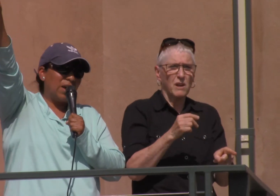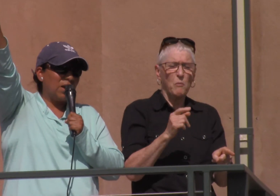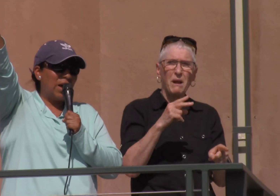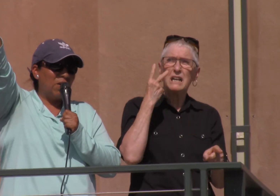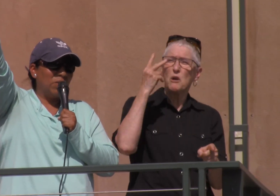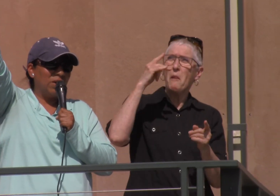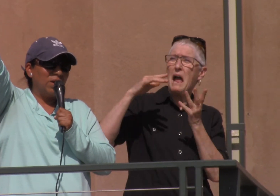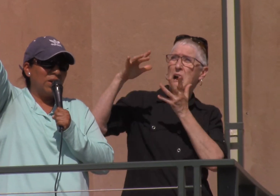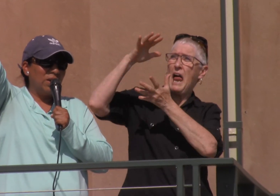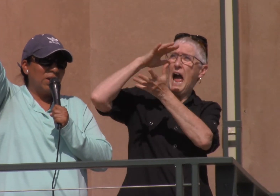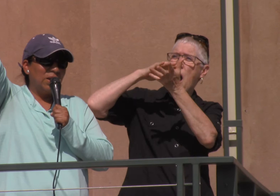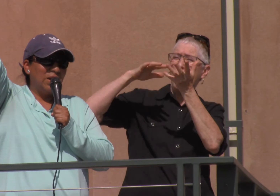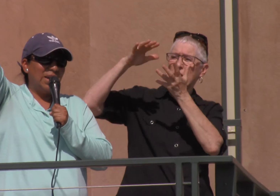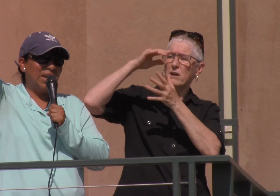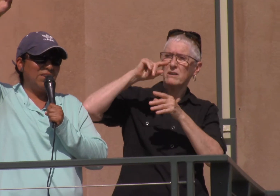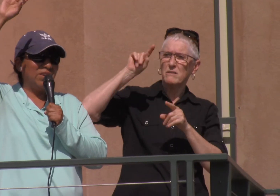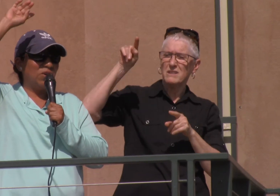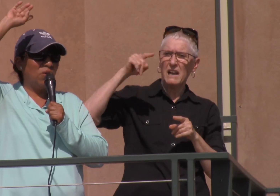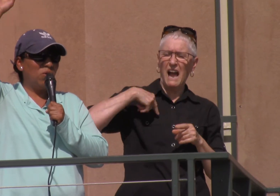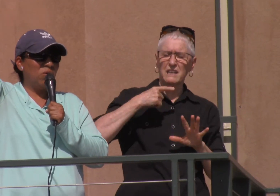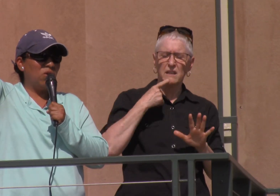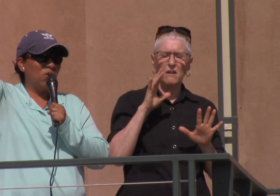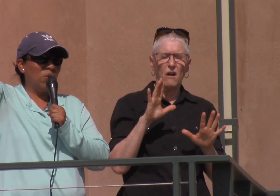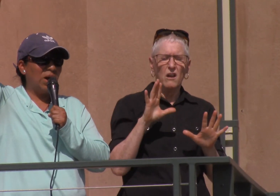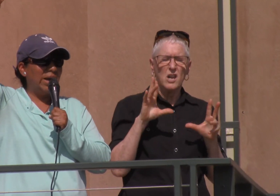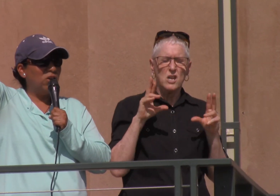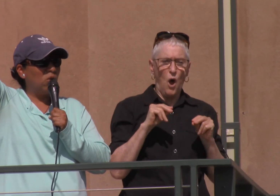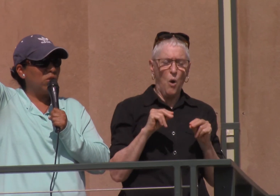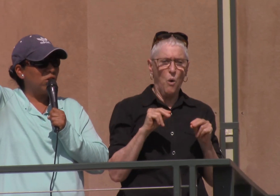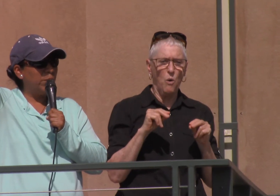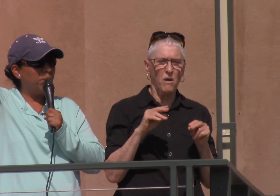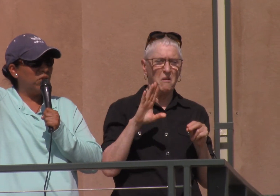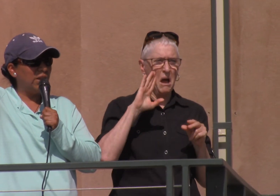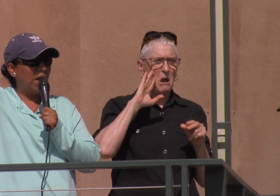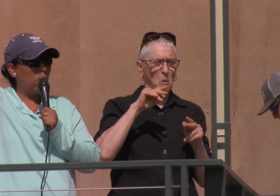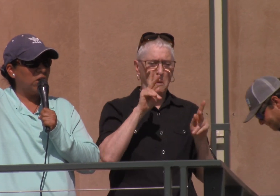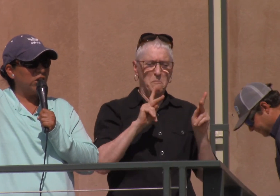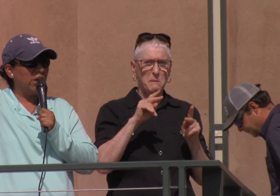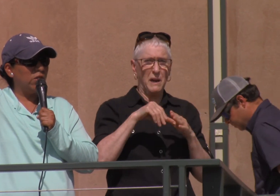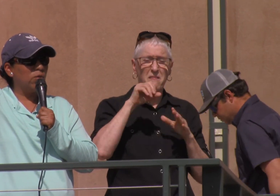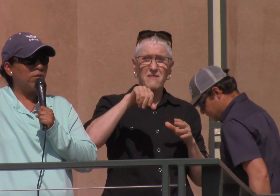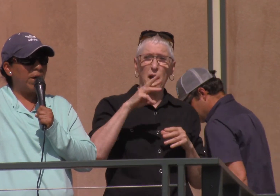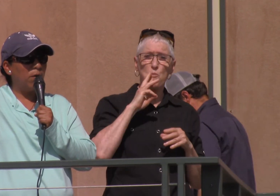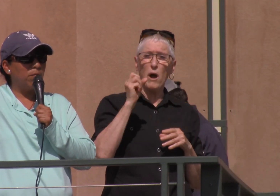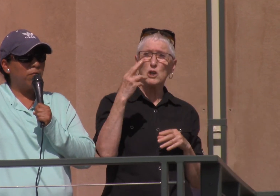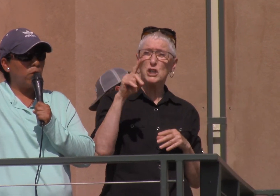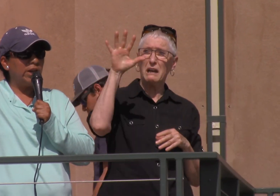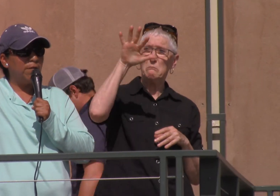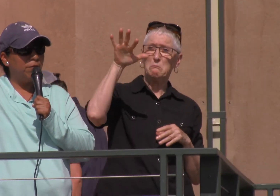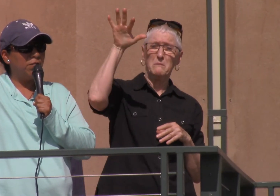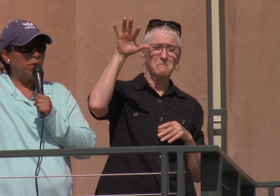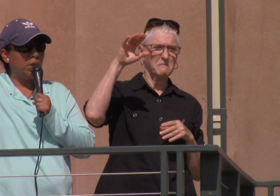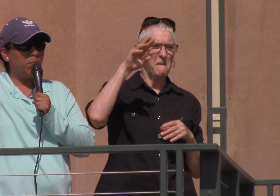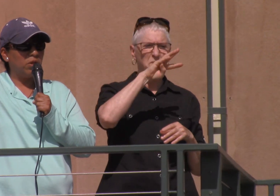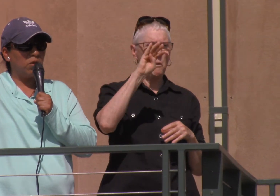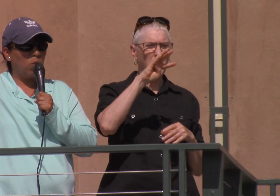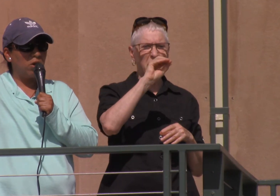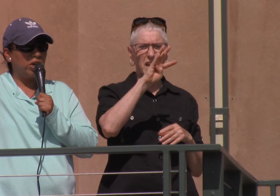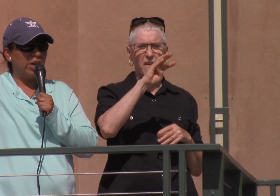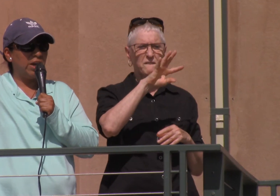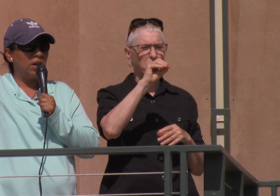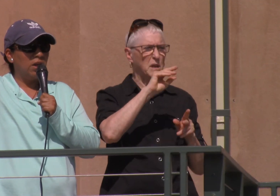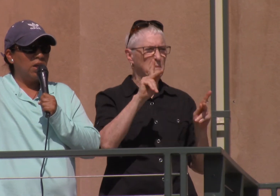saw that cloud and I said, oh no, I know there's people in that watershed. There was about 40 to 50 people